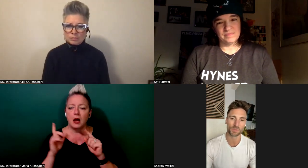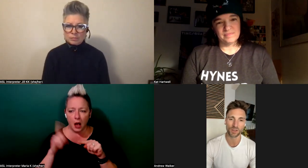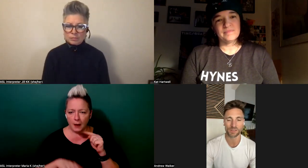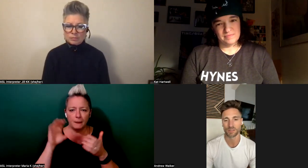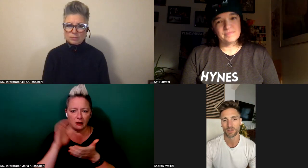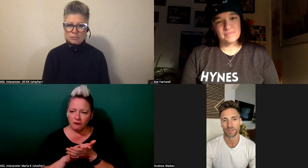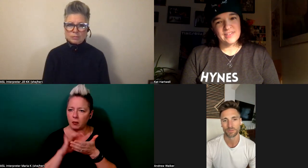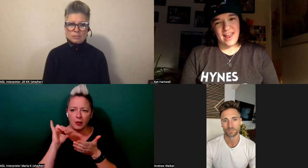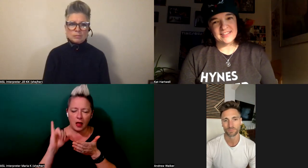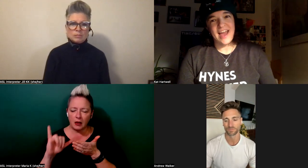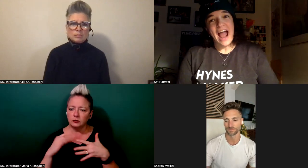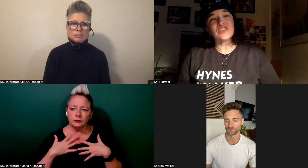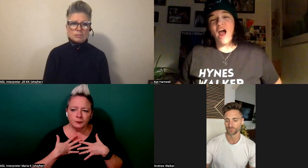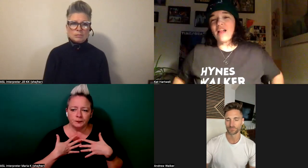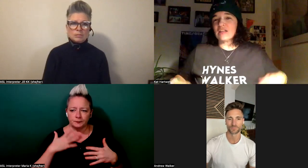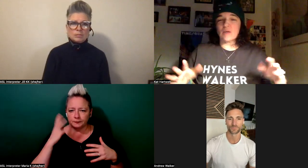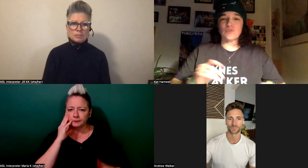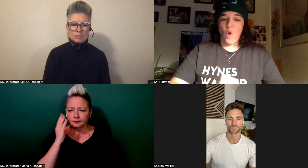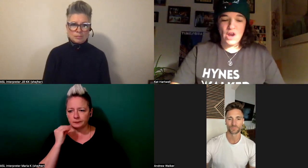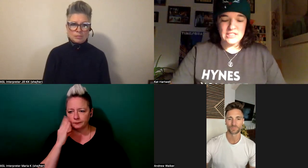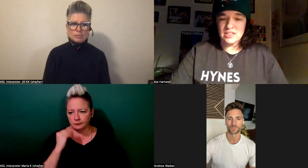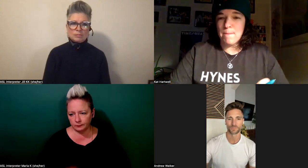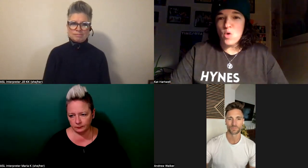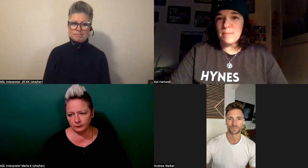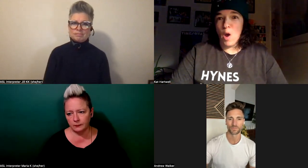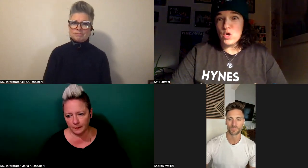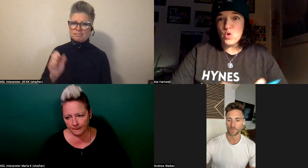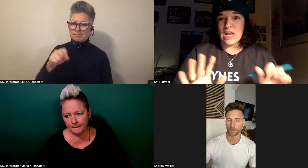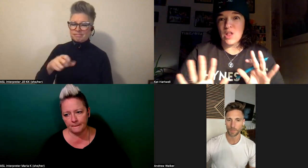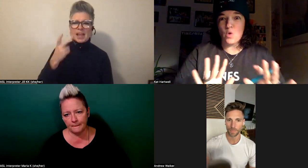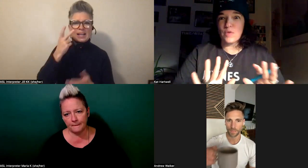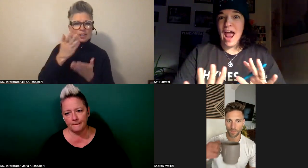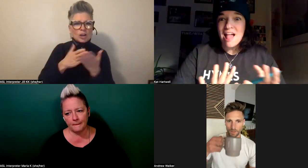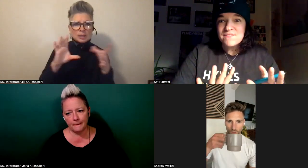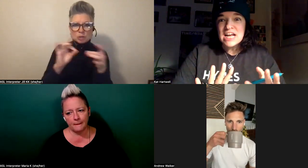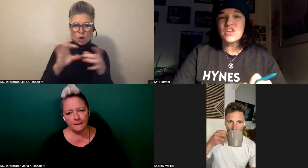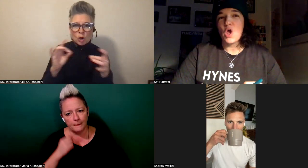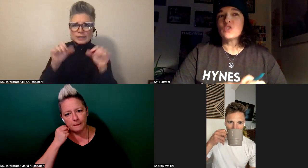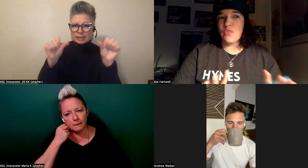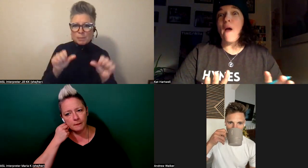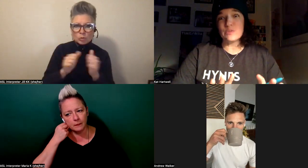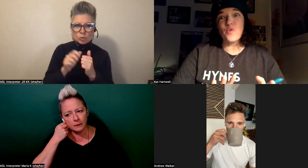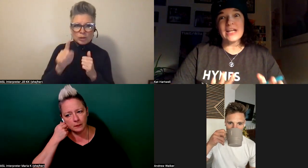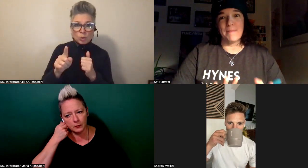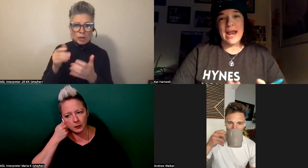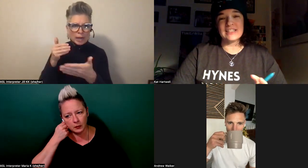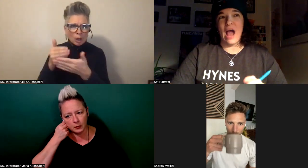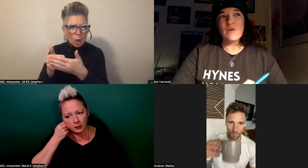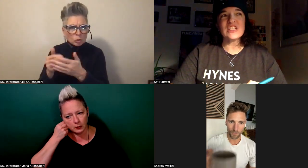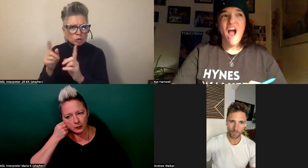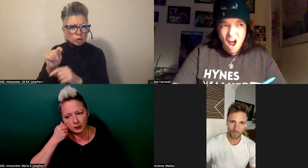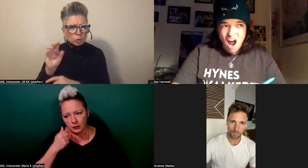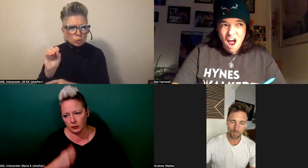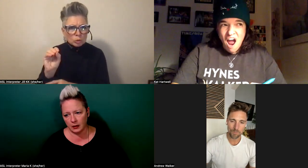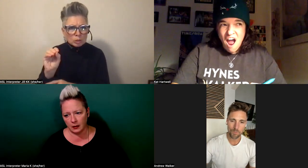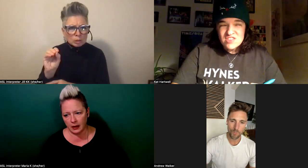breathtaking experience. Yeah. I thought like some stories and some posts about you getting close with the elephant. So that was really amazing. I was